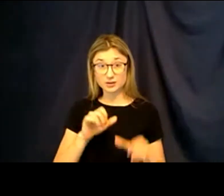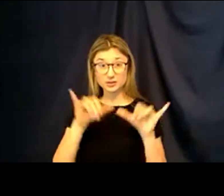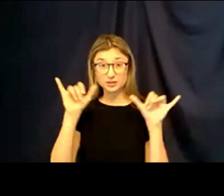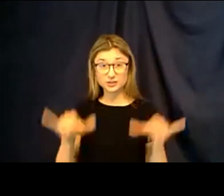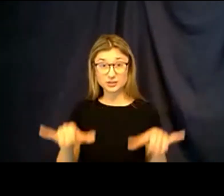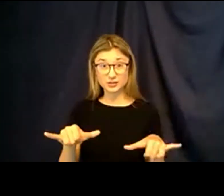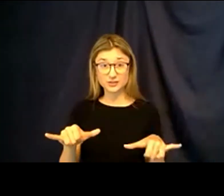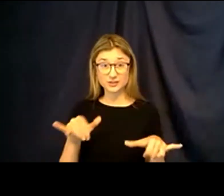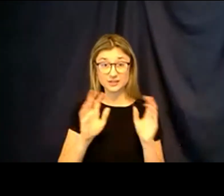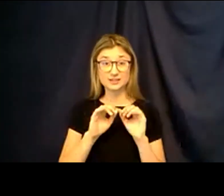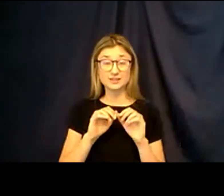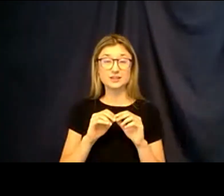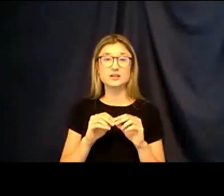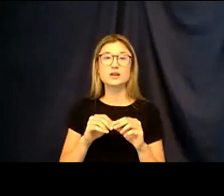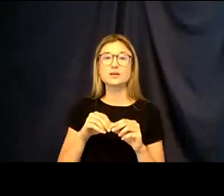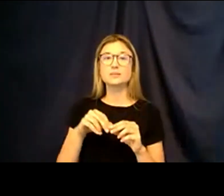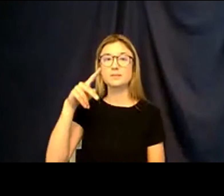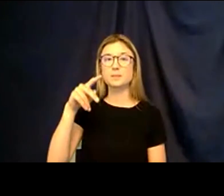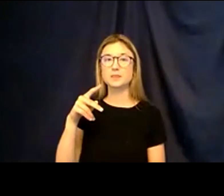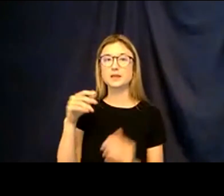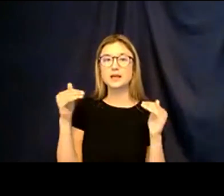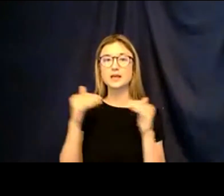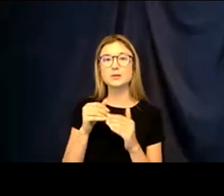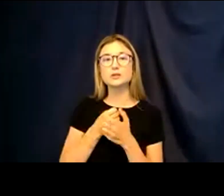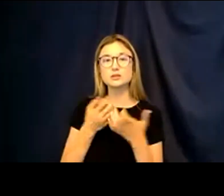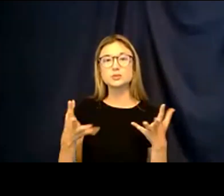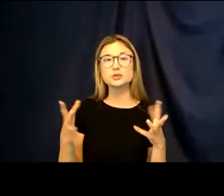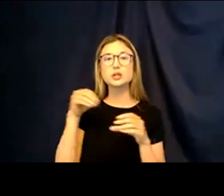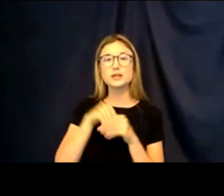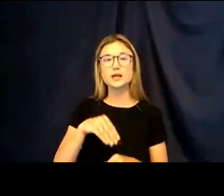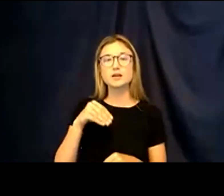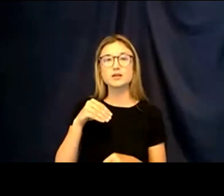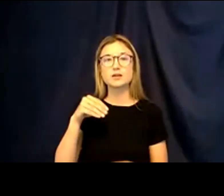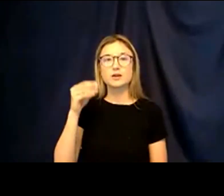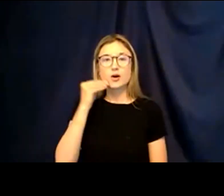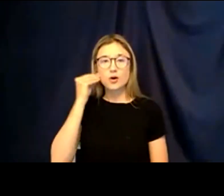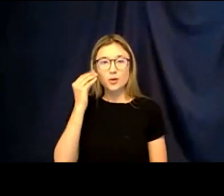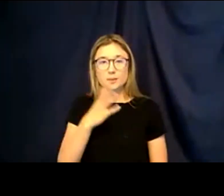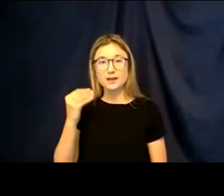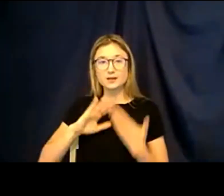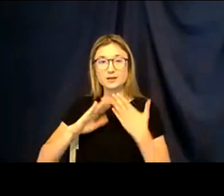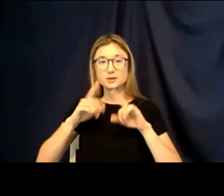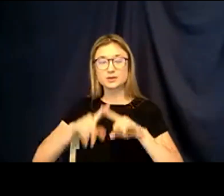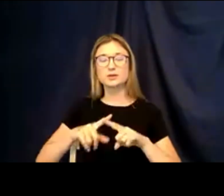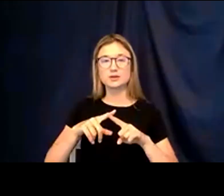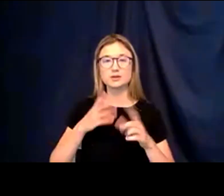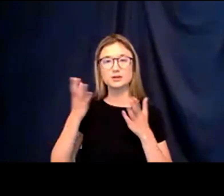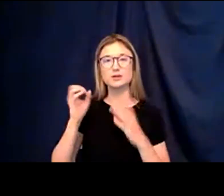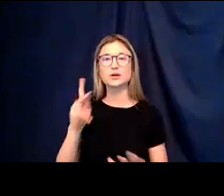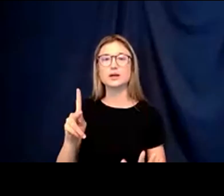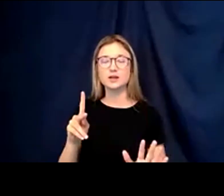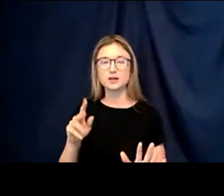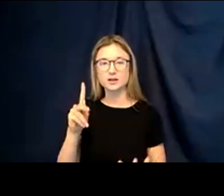saying- and community-based services. Yeah. Or- So, all right, here we go. Kathy, thank you very